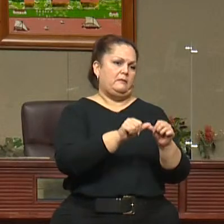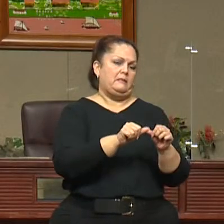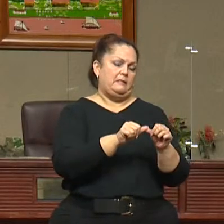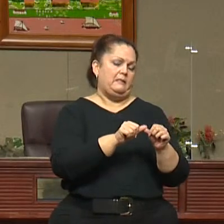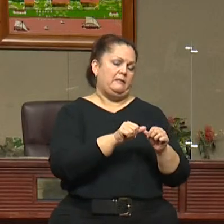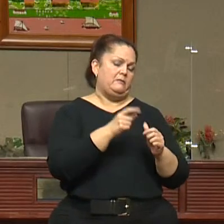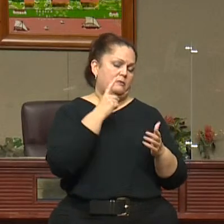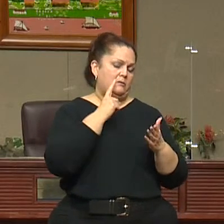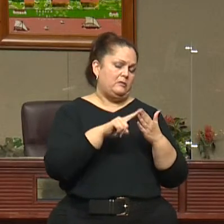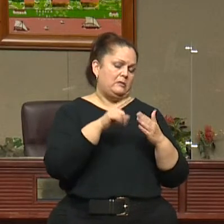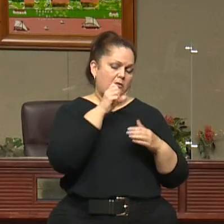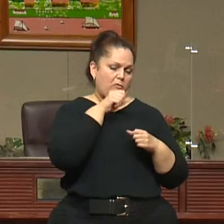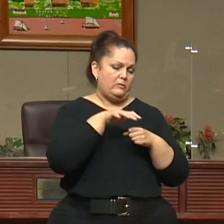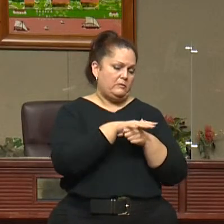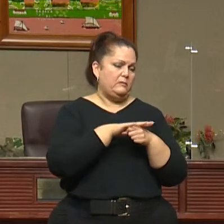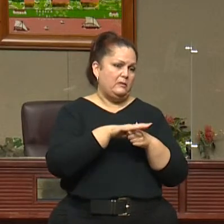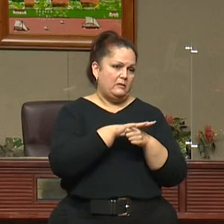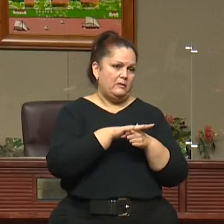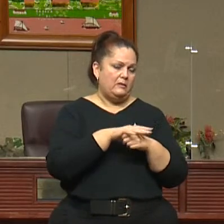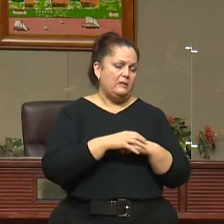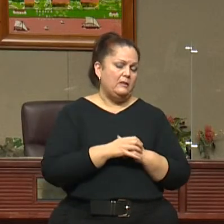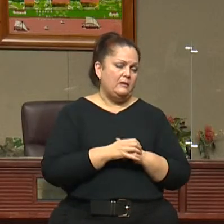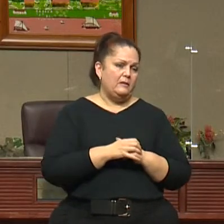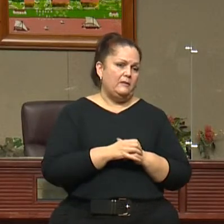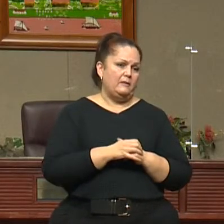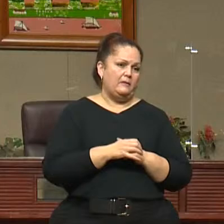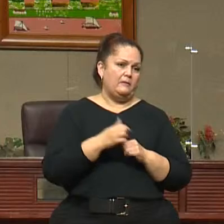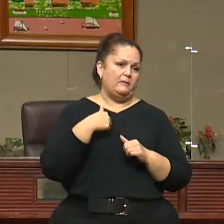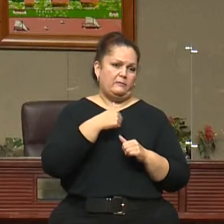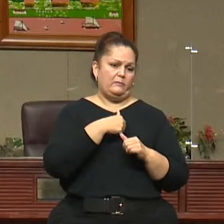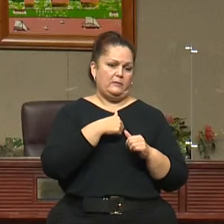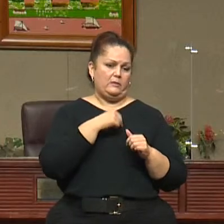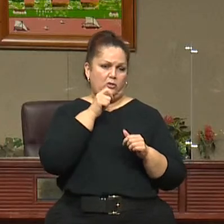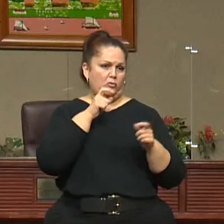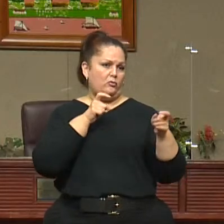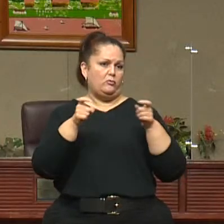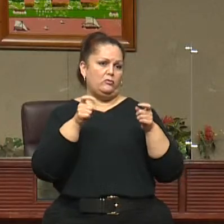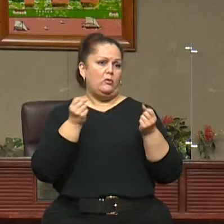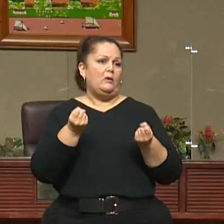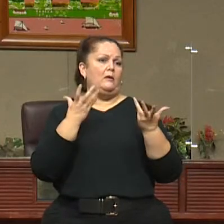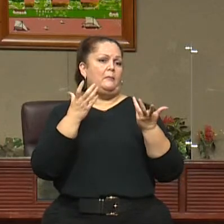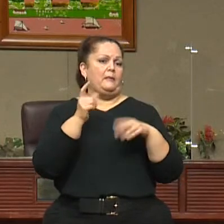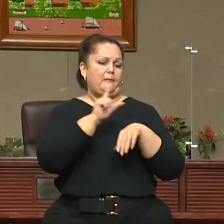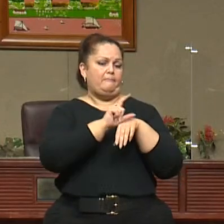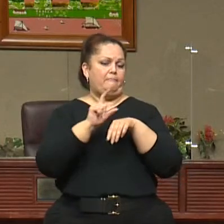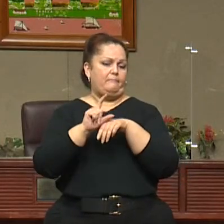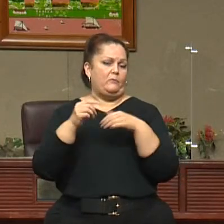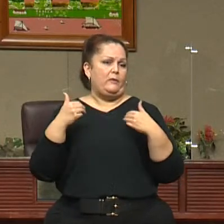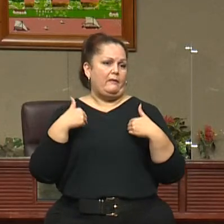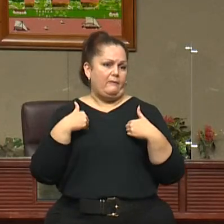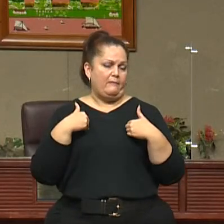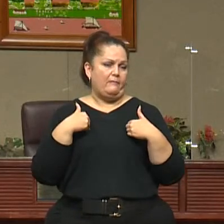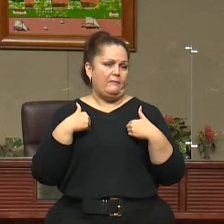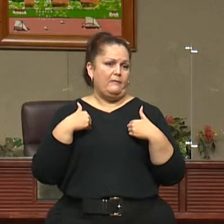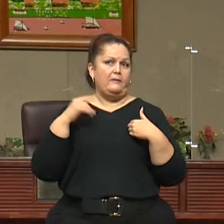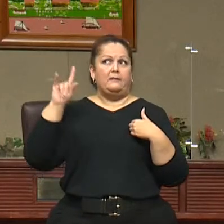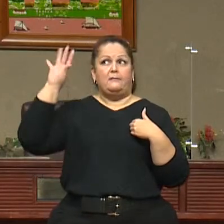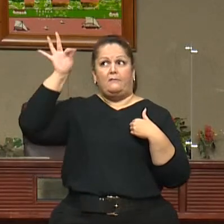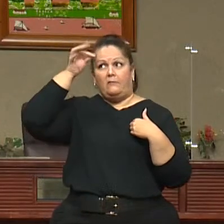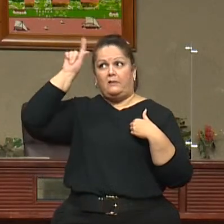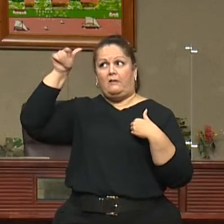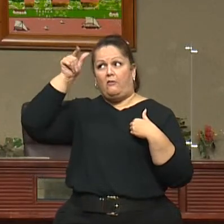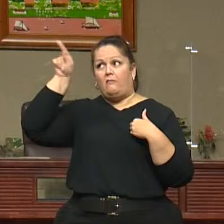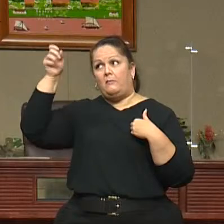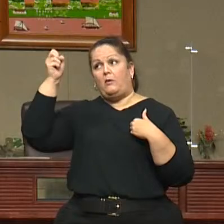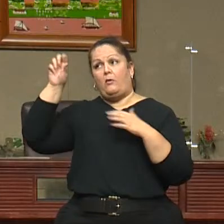County, because we don't control the supply. Again, it's controlled either by the federal government and